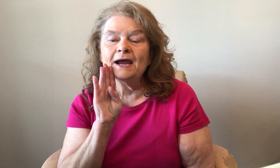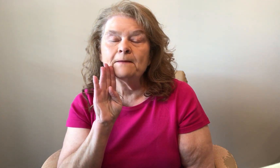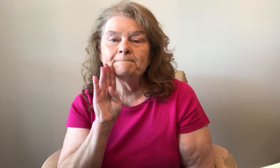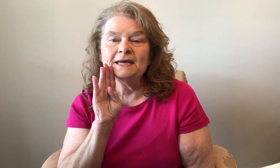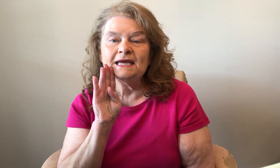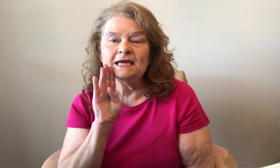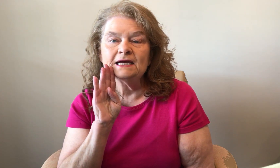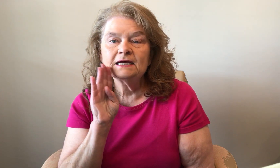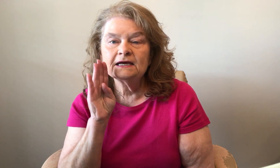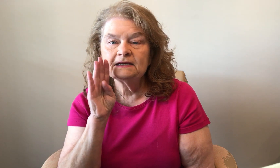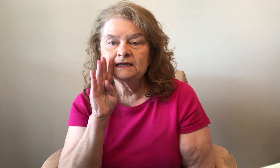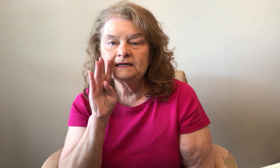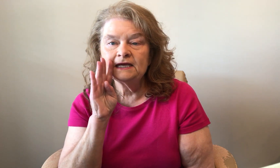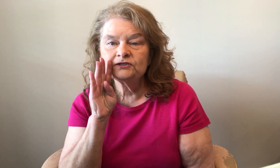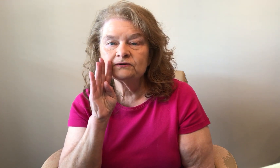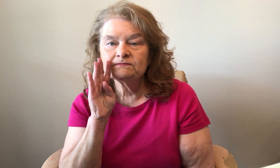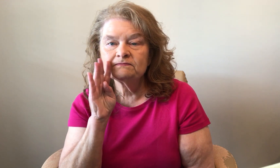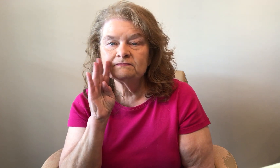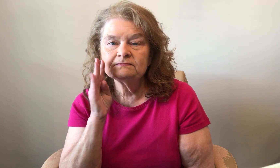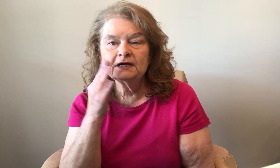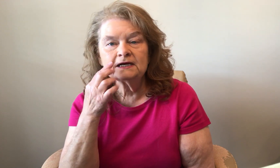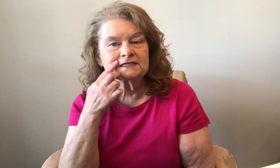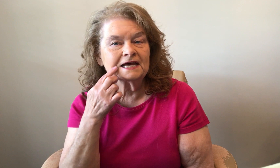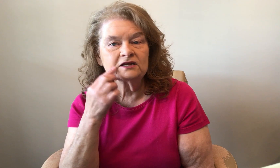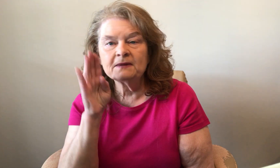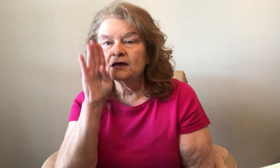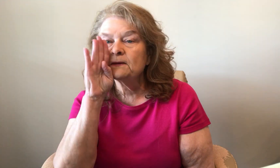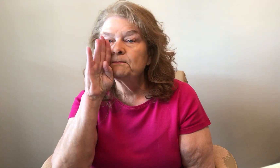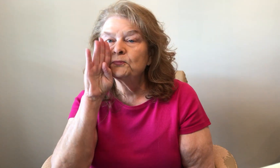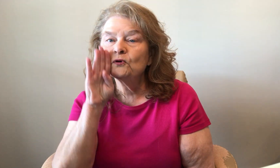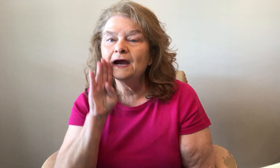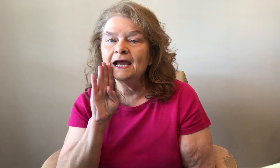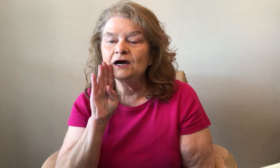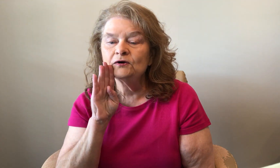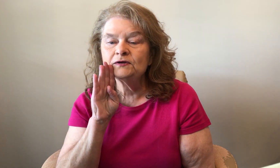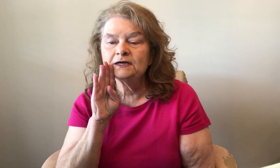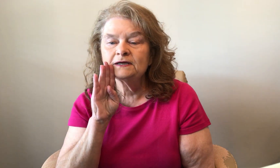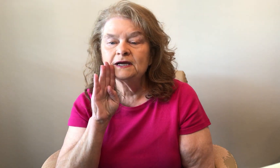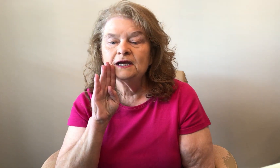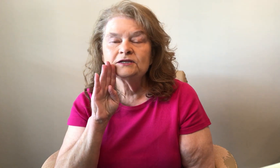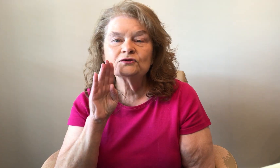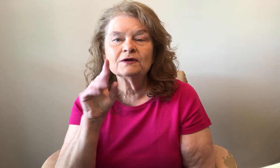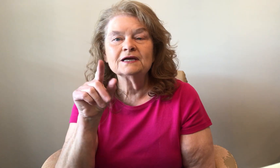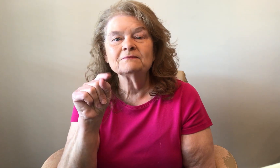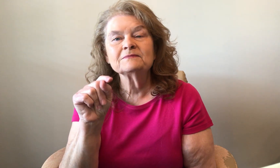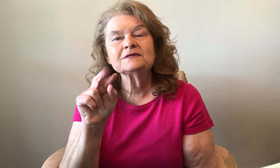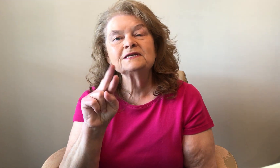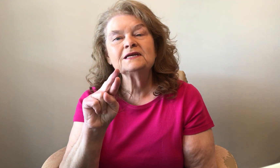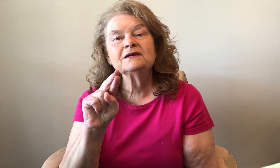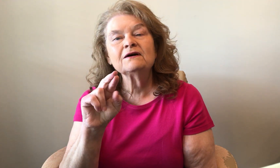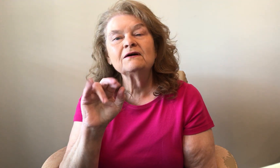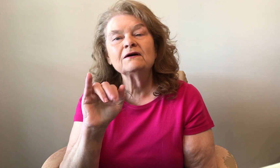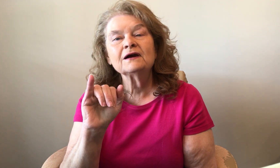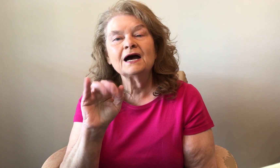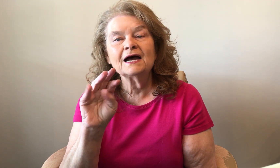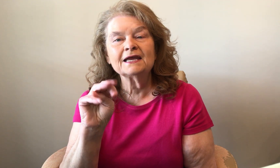Brown, B, at your side of your mouth. Brown, trim,